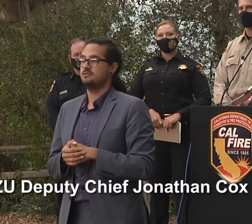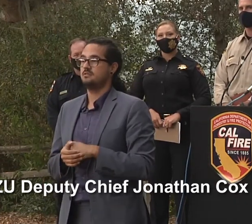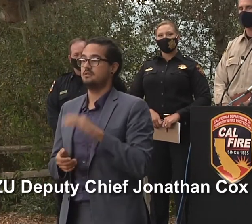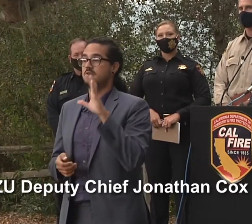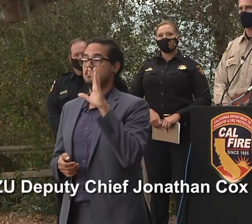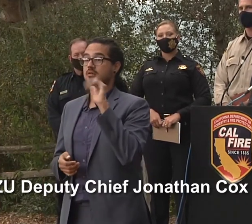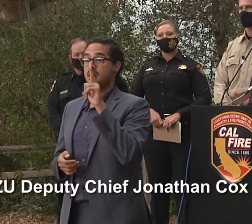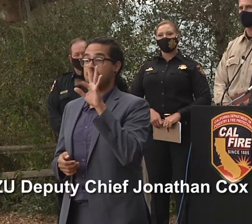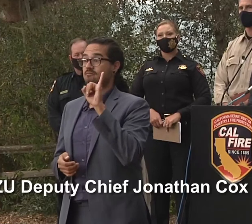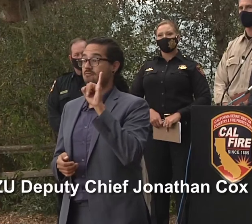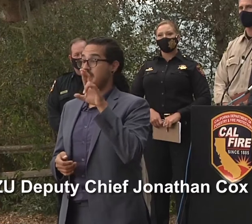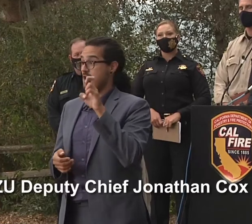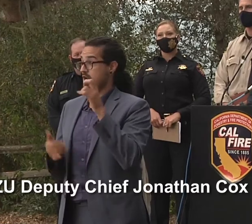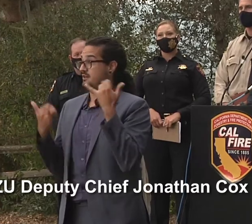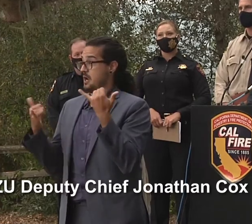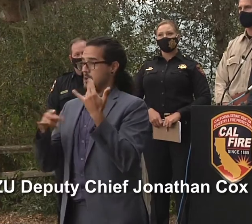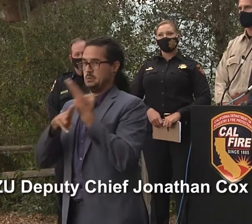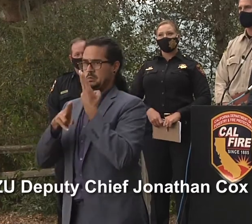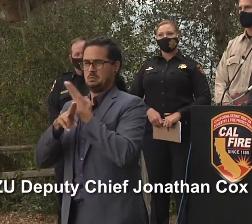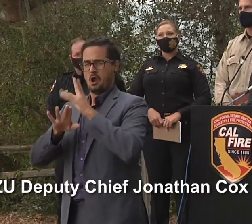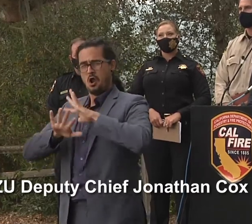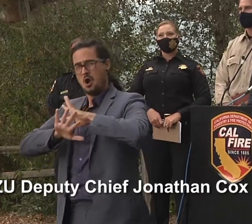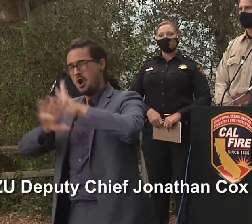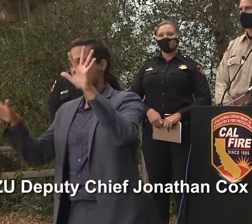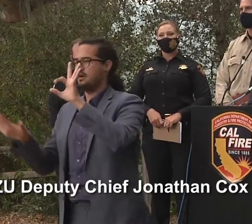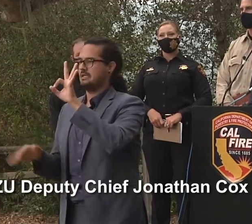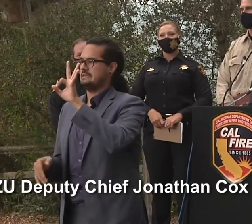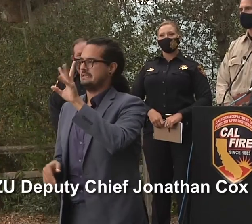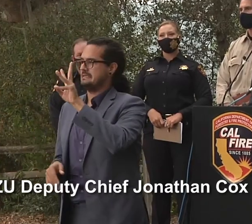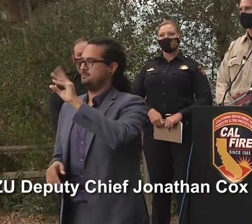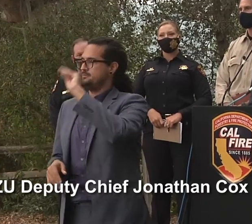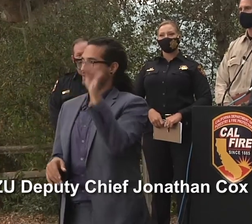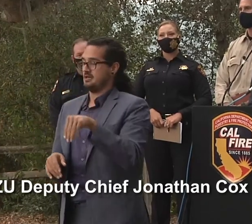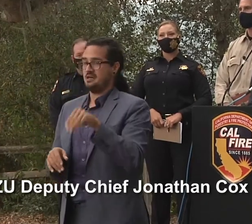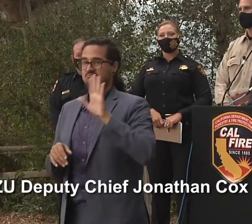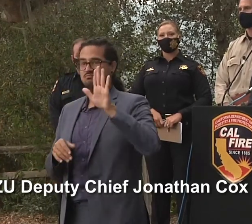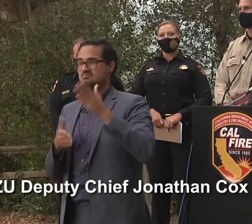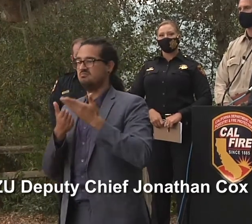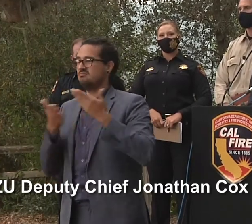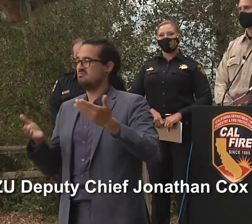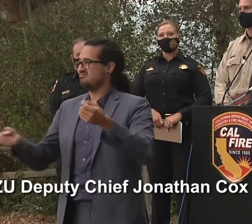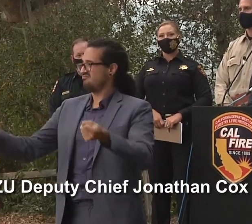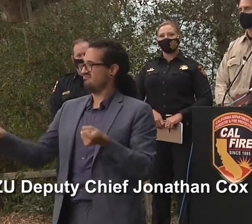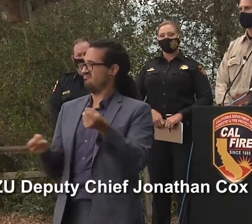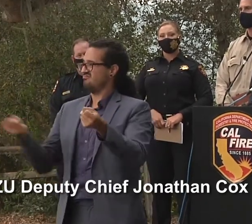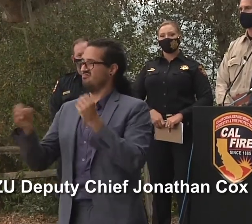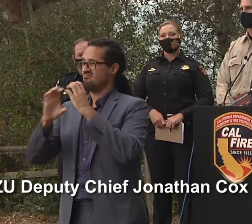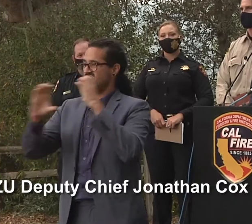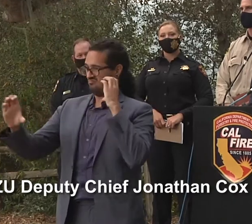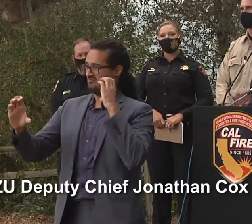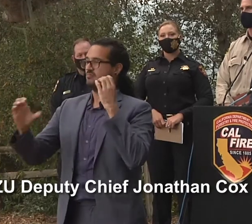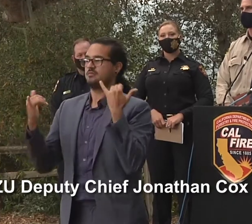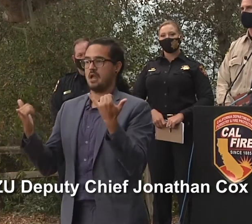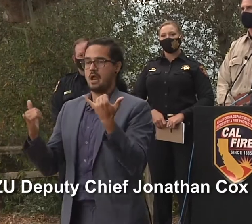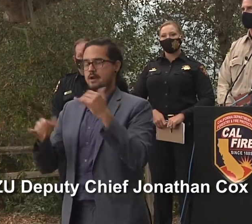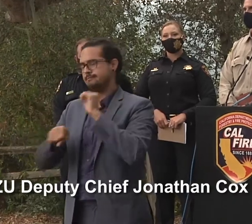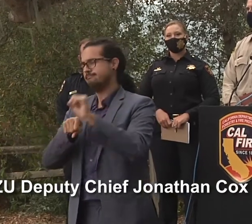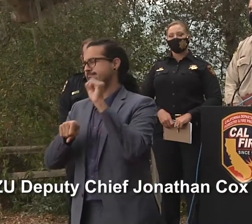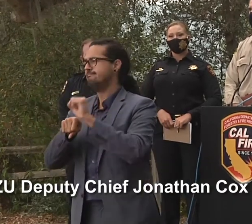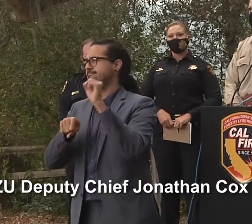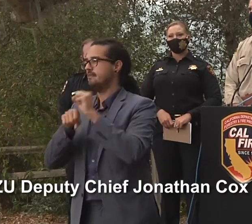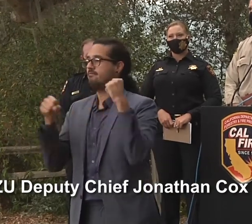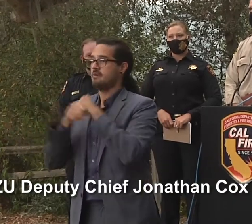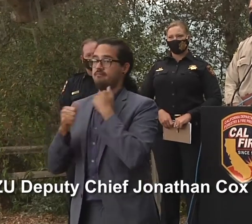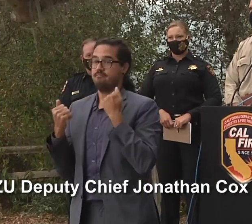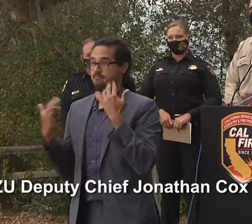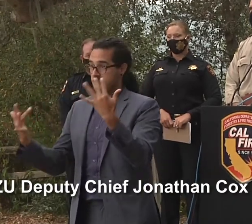Committed to an incident somewhere in the state of California at this exact moment. With that, we have 95 aircraft assigned to incidents